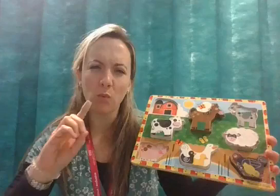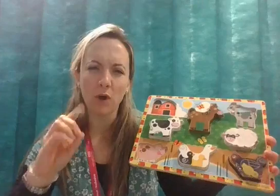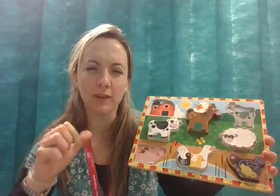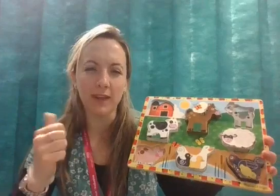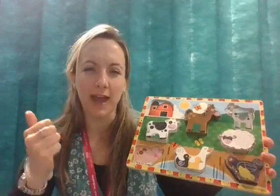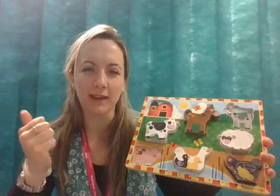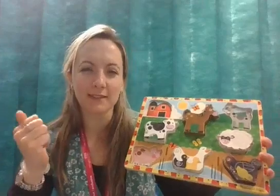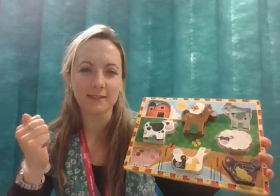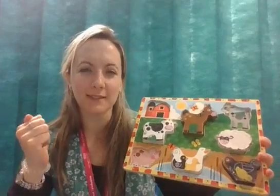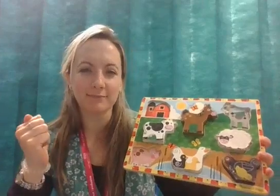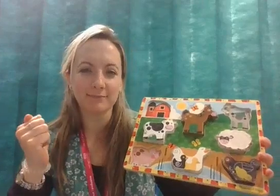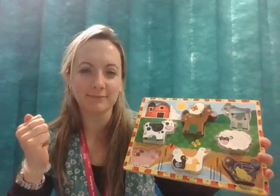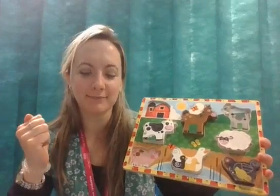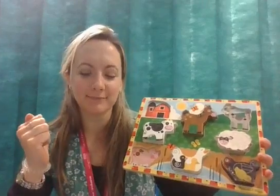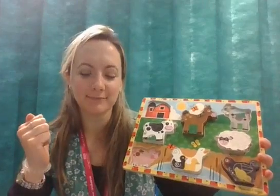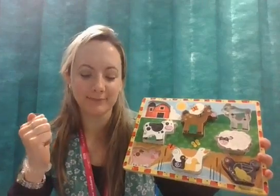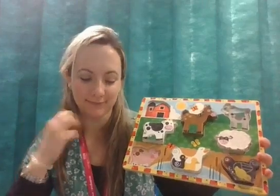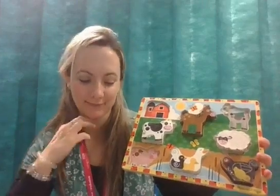What next?